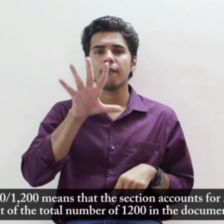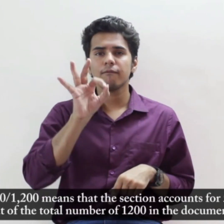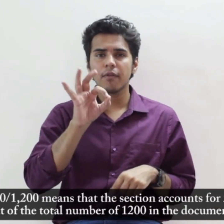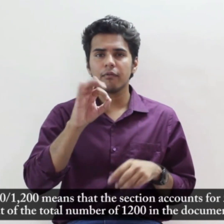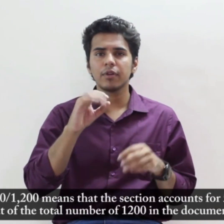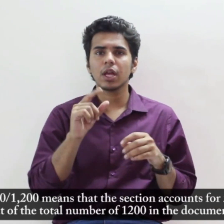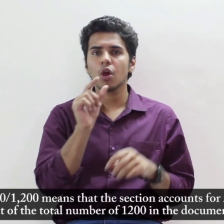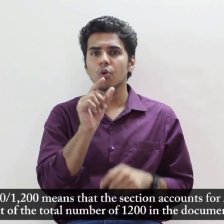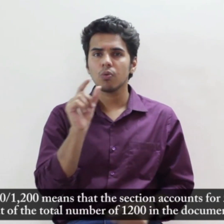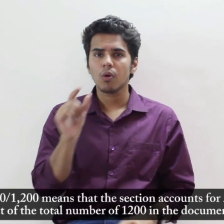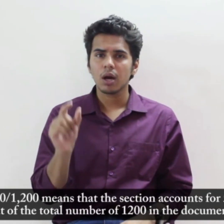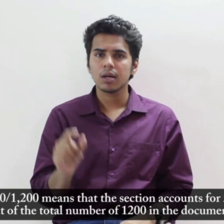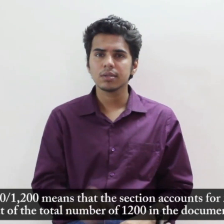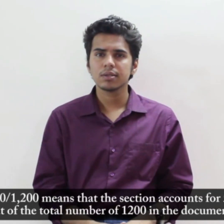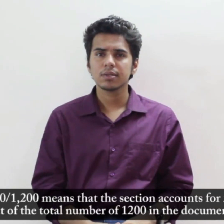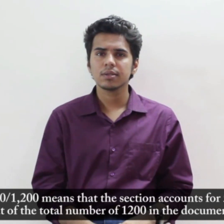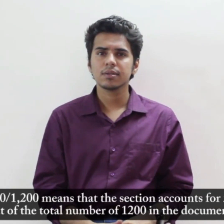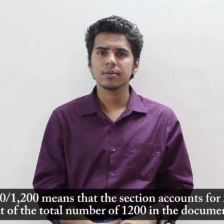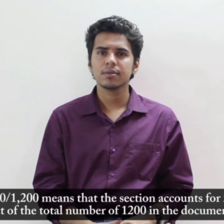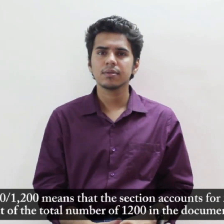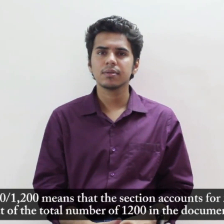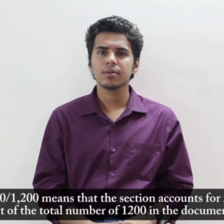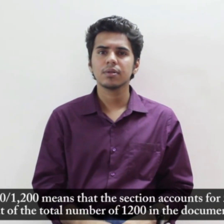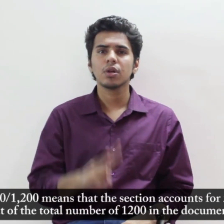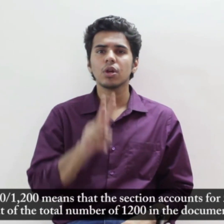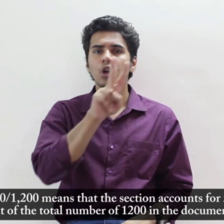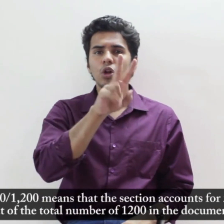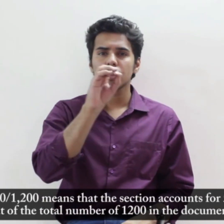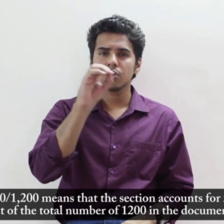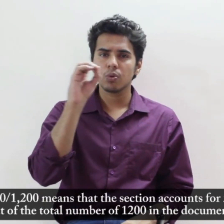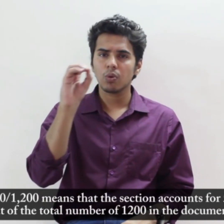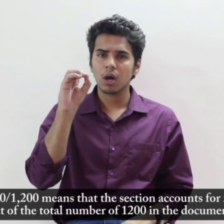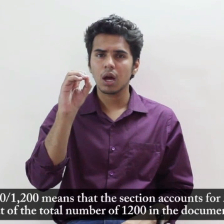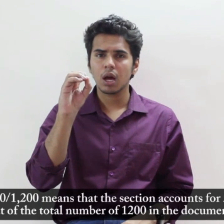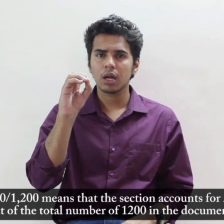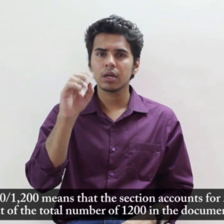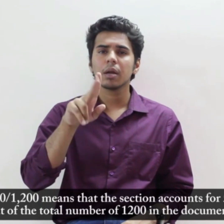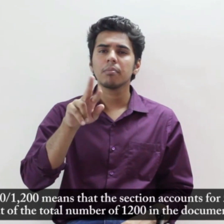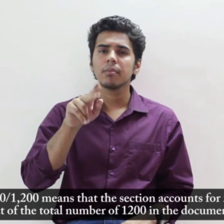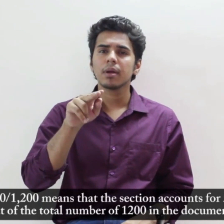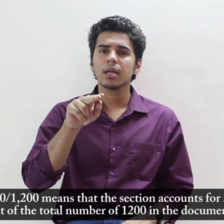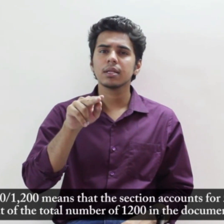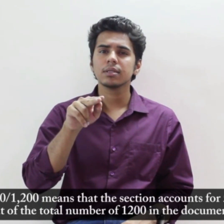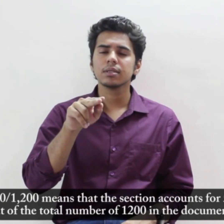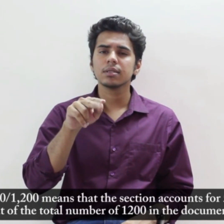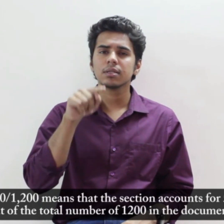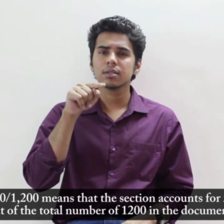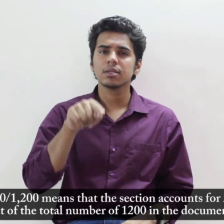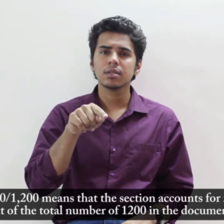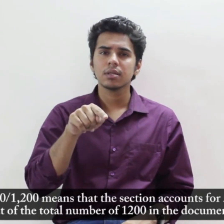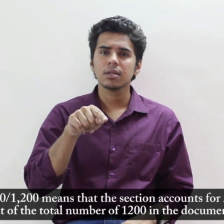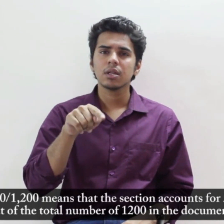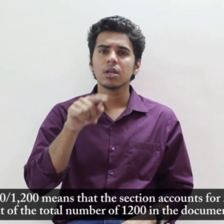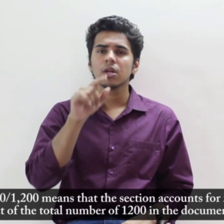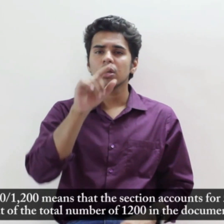For example, 50 by 1200 means that the section accounts for 50 words out of the total number of